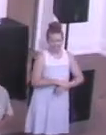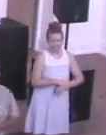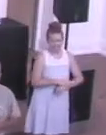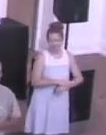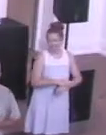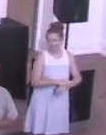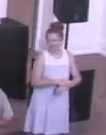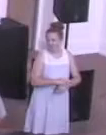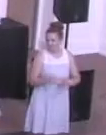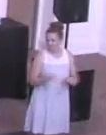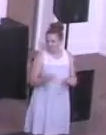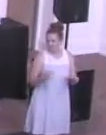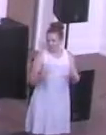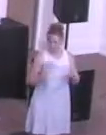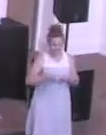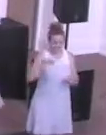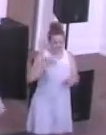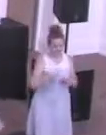where we bounce. Go!